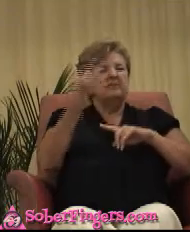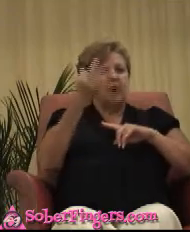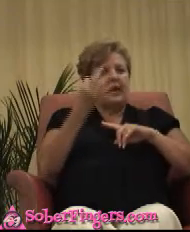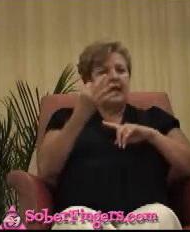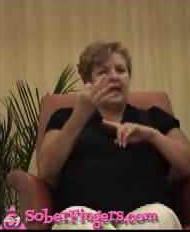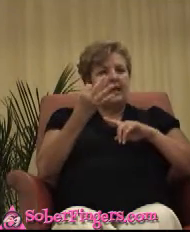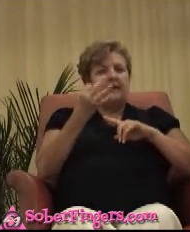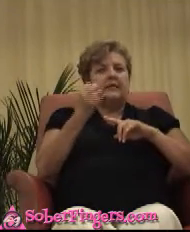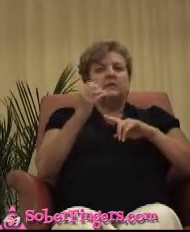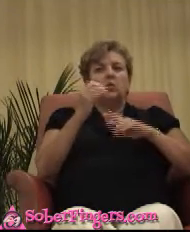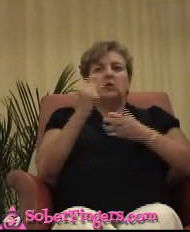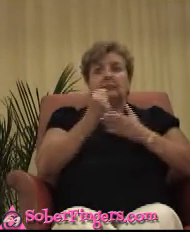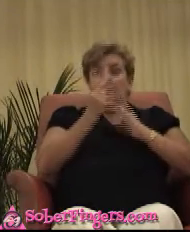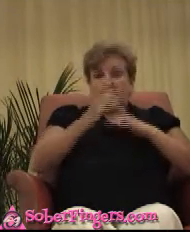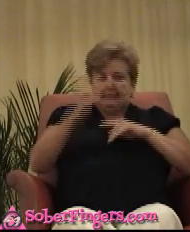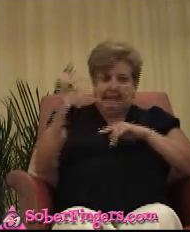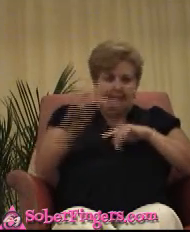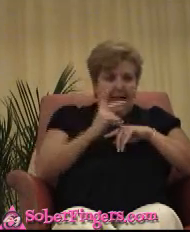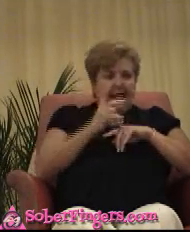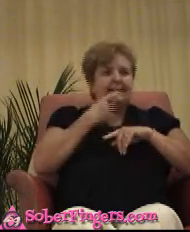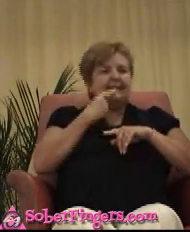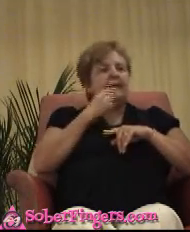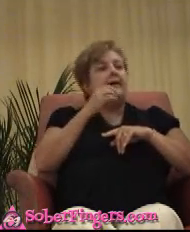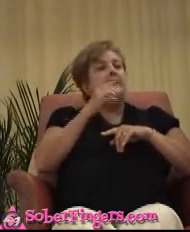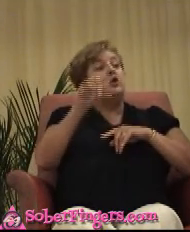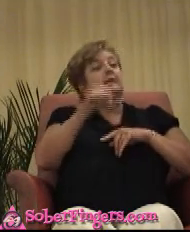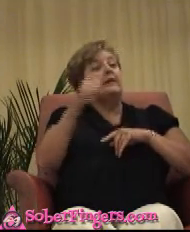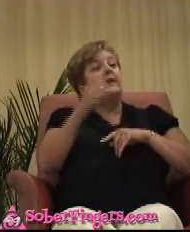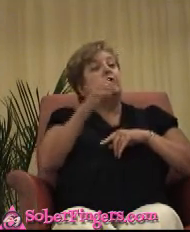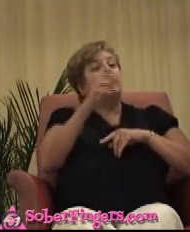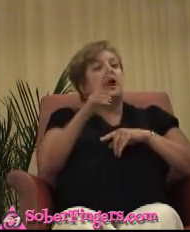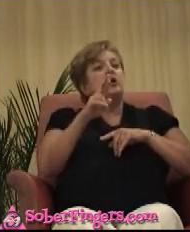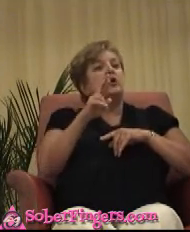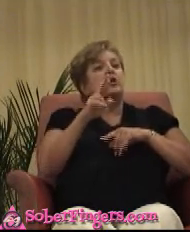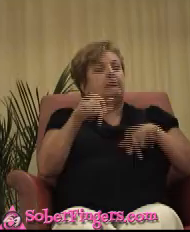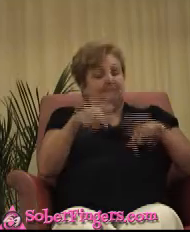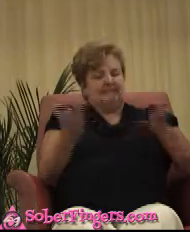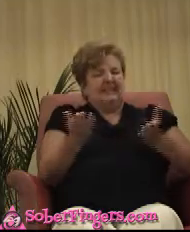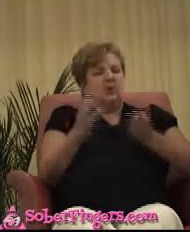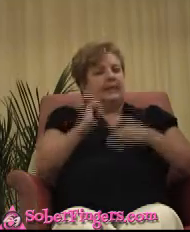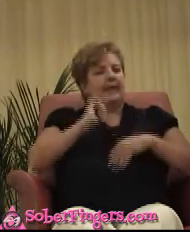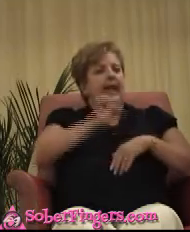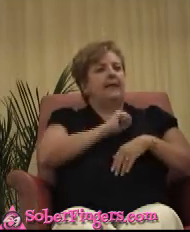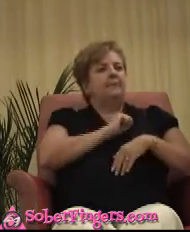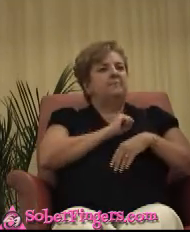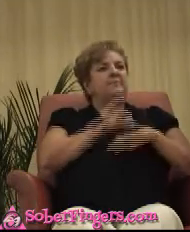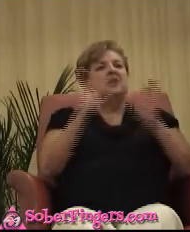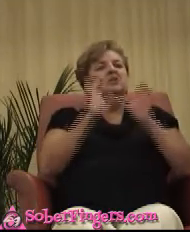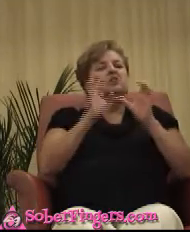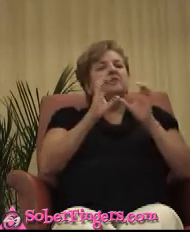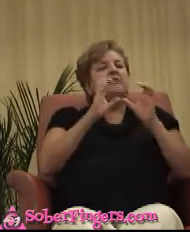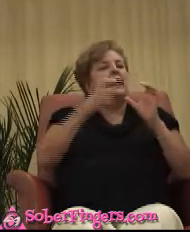said, there's a doctor, a very prominent doctor here in Atlanta. He was certified in addiction medicine, which I'd never heard